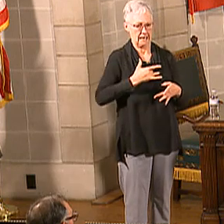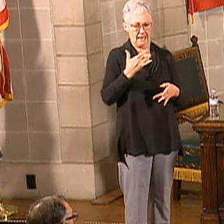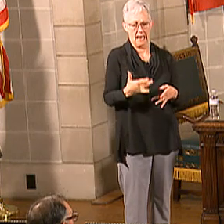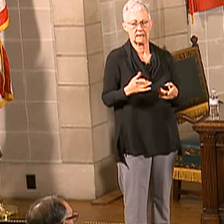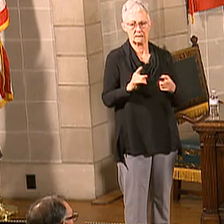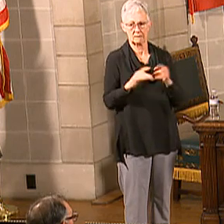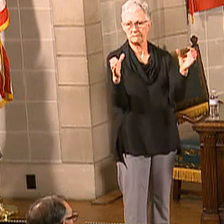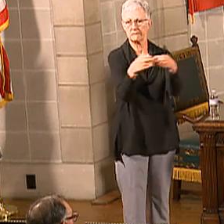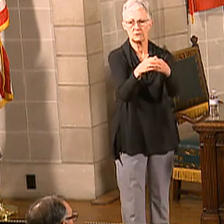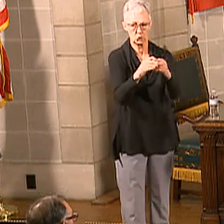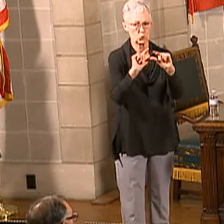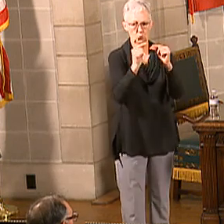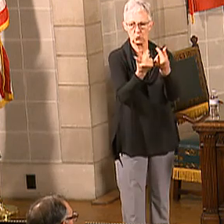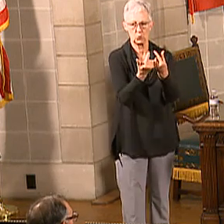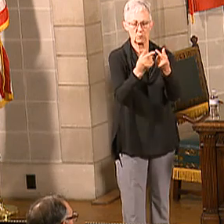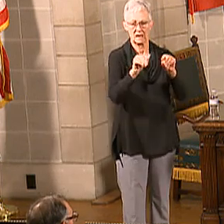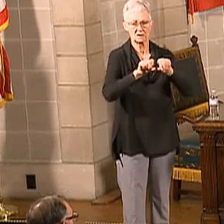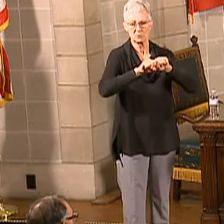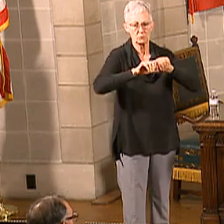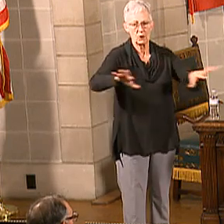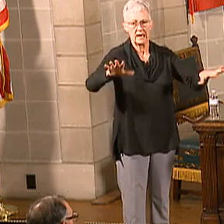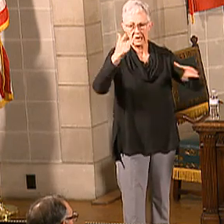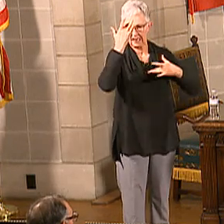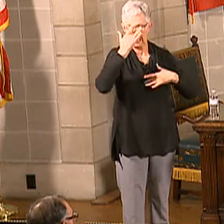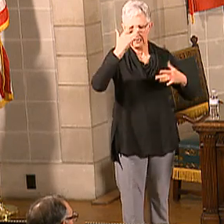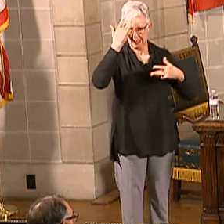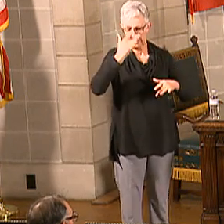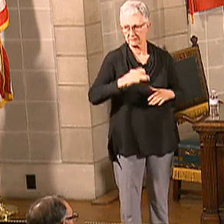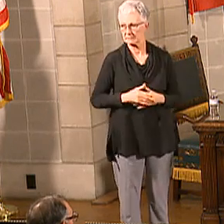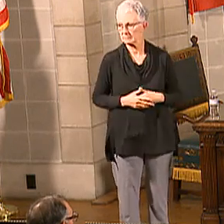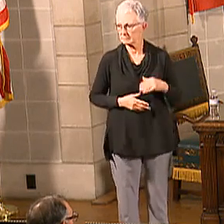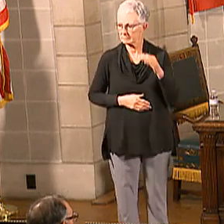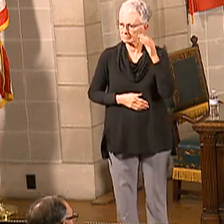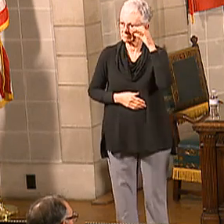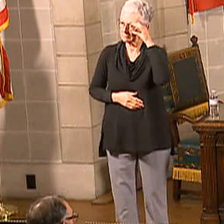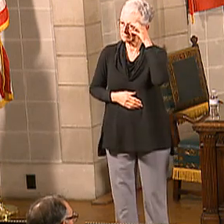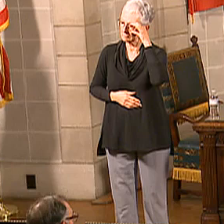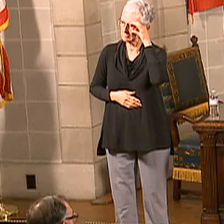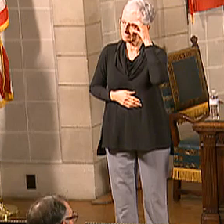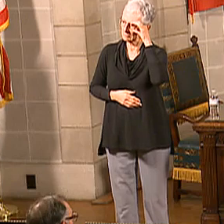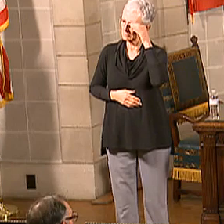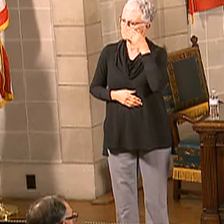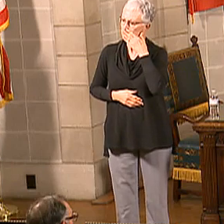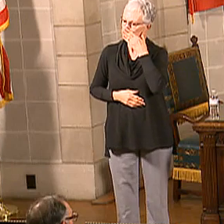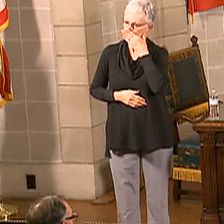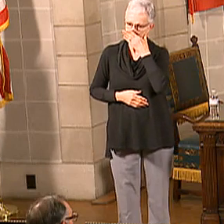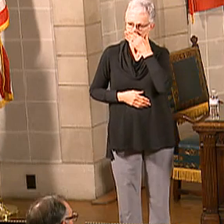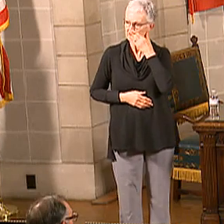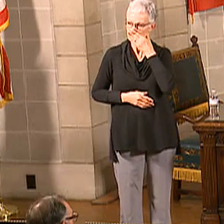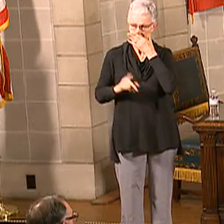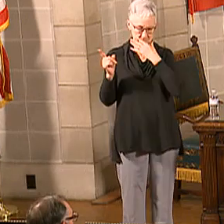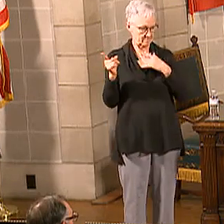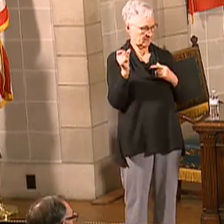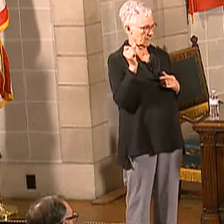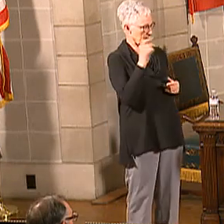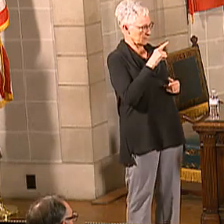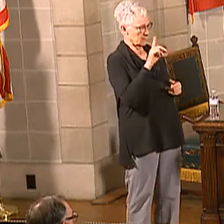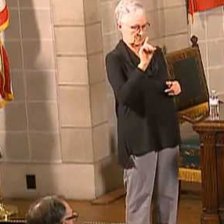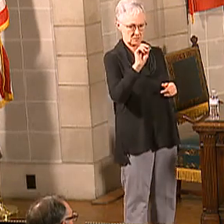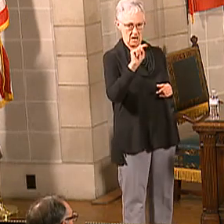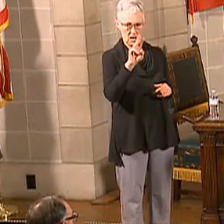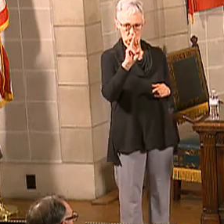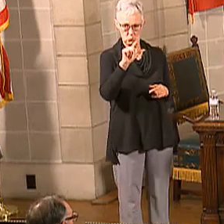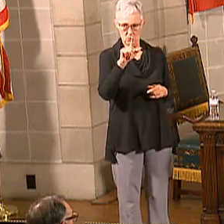going back home. Don Walton has a question. Does Nebraska receive test kits, PPE, or ventilators from the federal government? So Don Walton